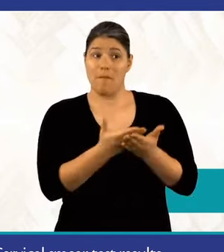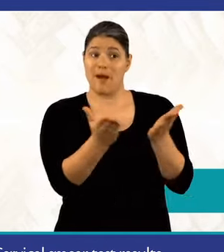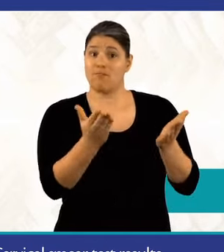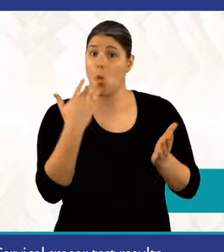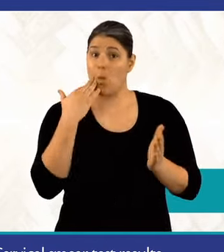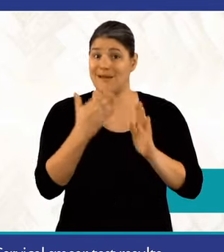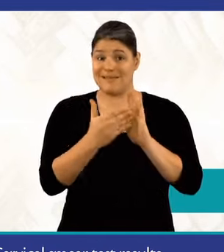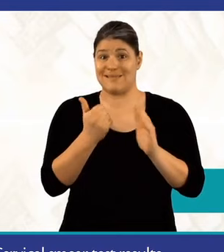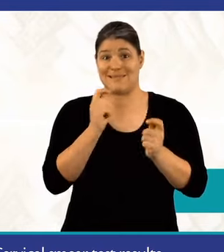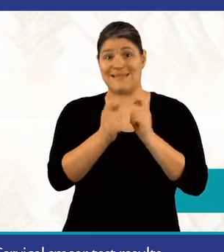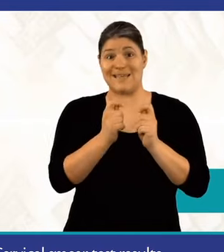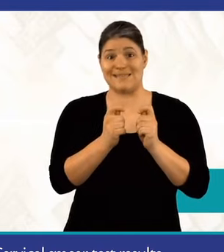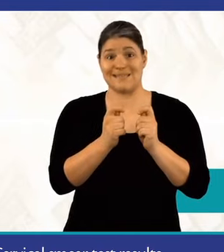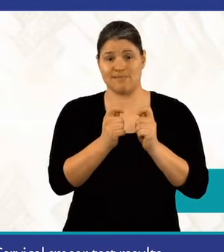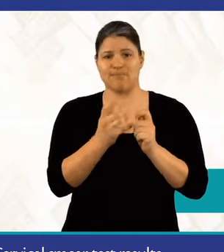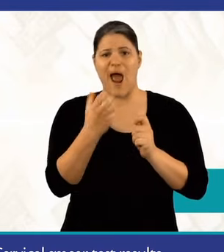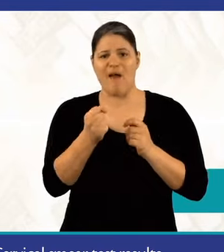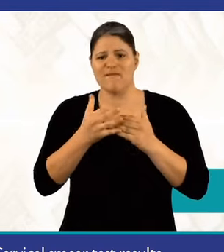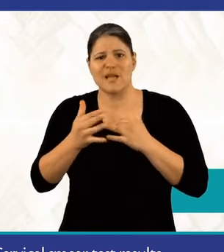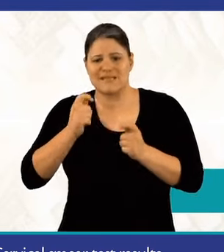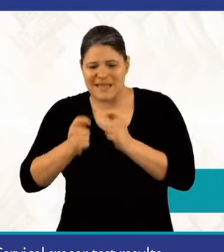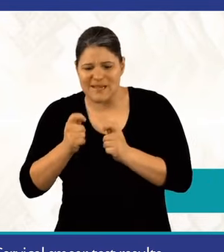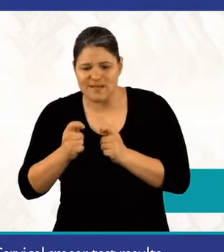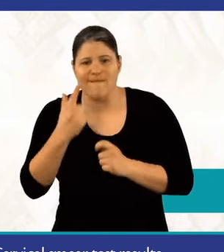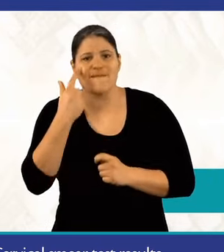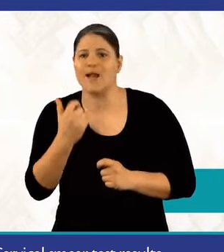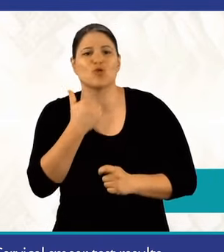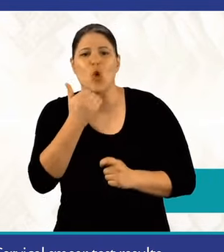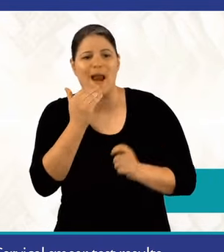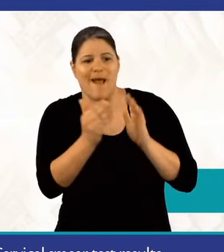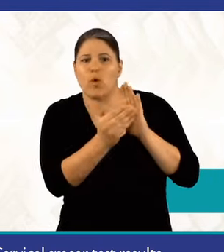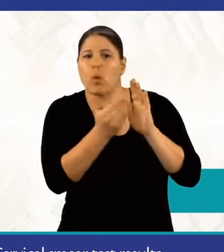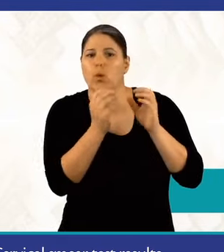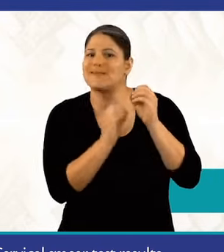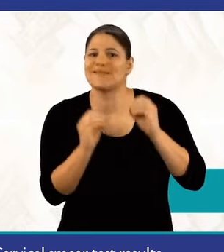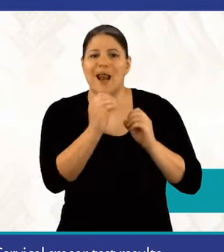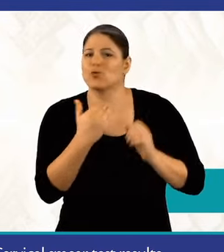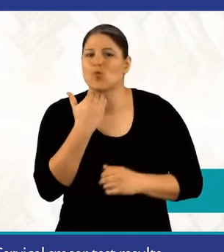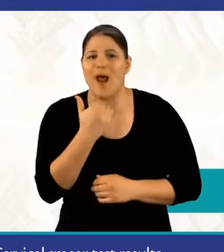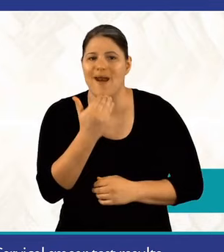Some women may be asked to come back for another test if there were not enough cells in the liquid preparation to test.